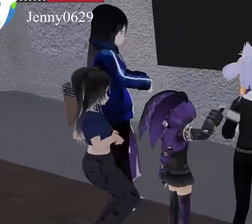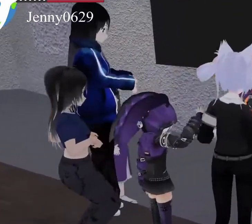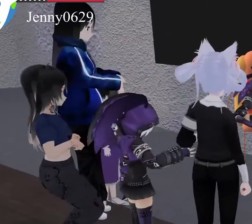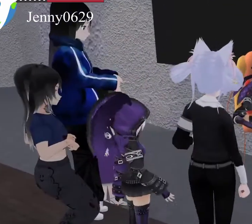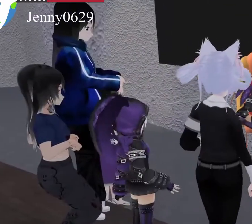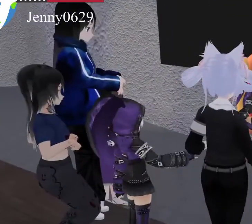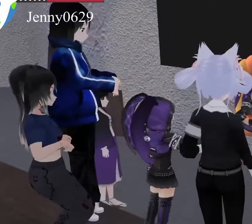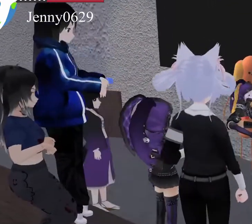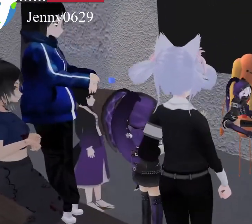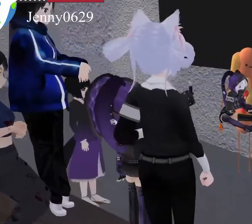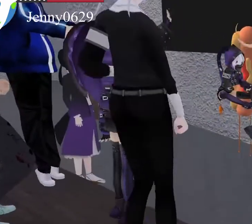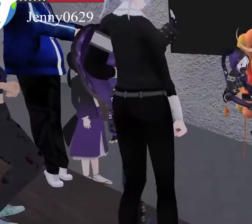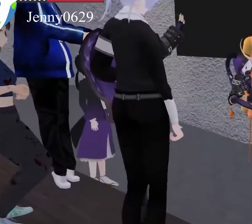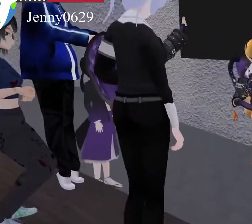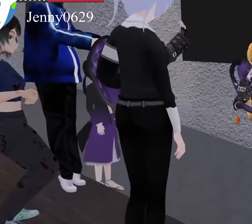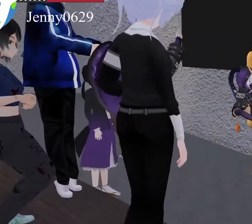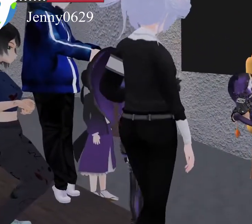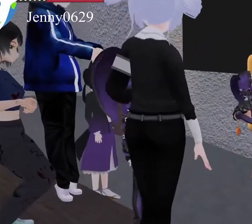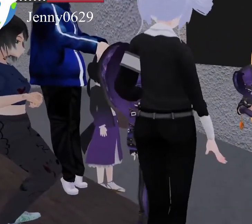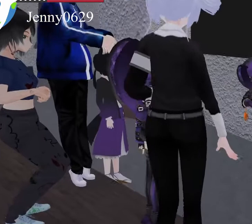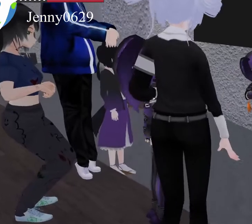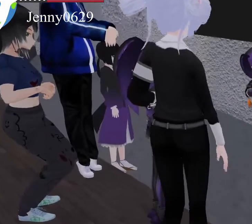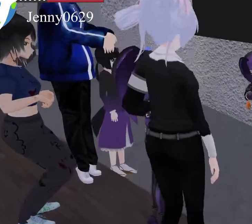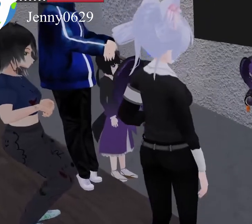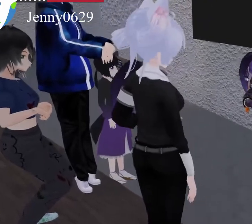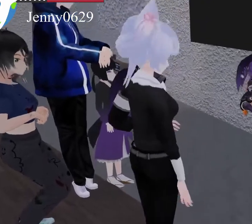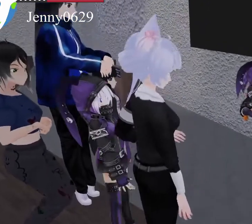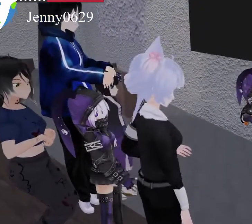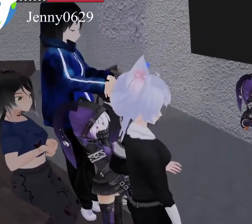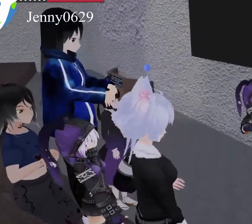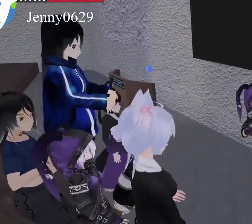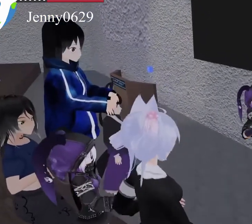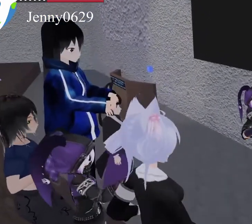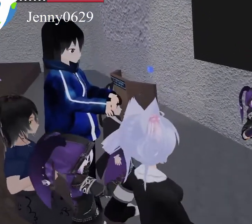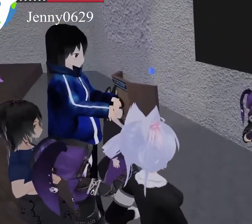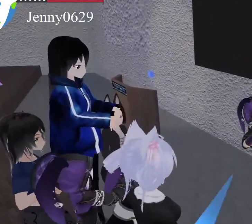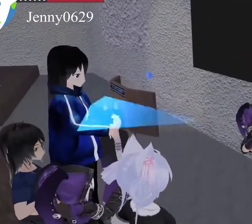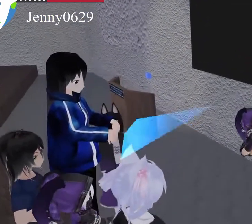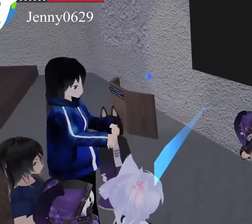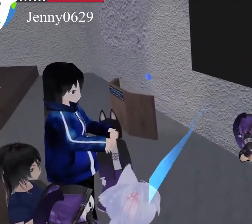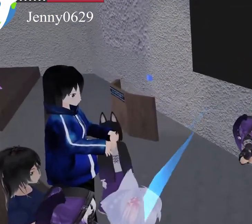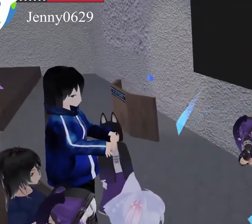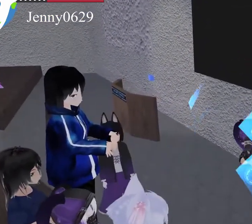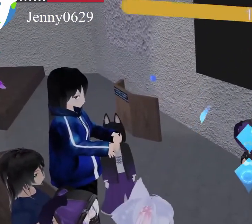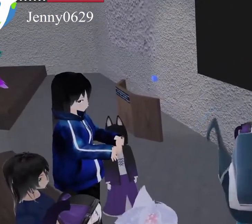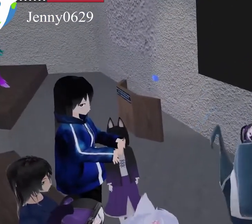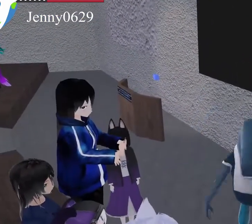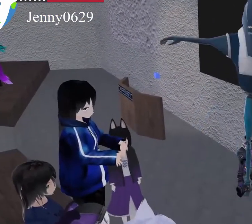Throw a cake at somebody. I think he means that this means Real party if vehicle. You don't throw a cake at somebody. Okay, this is a cake No? party. We got